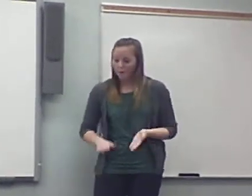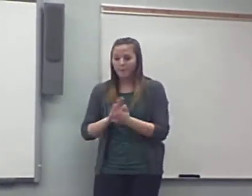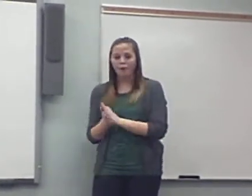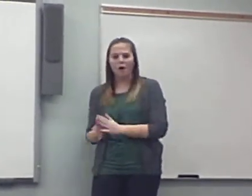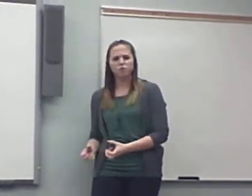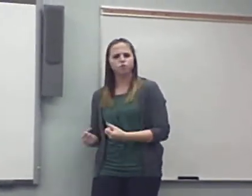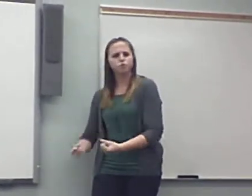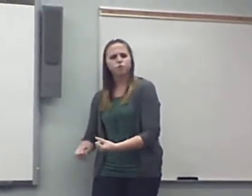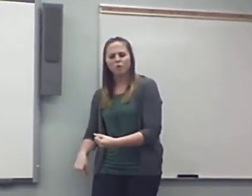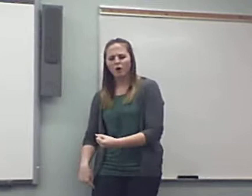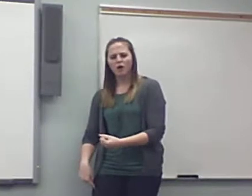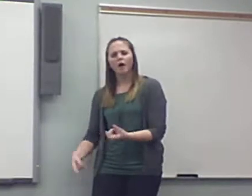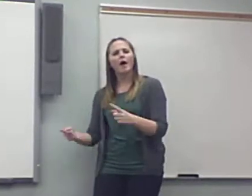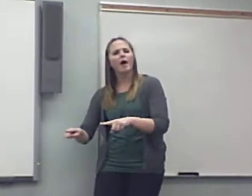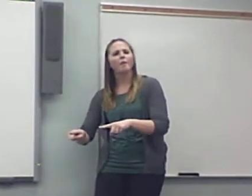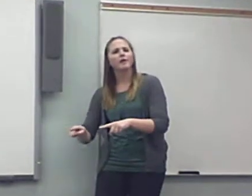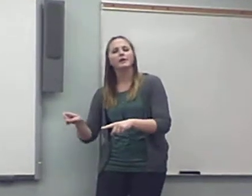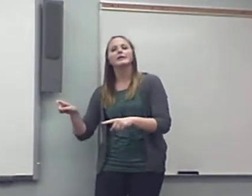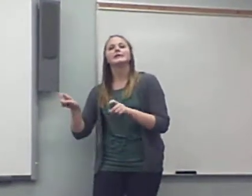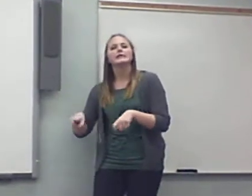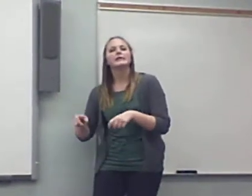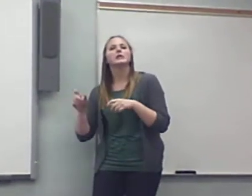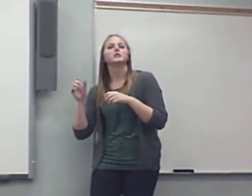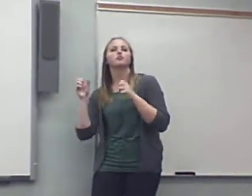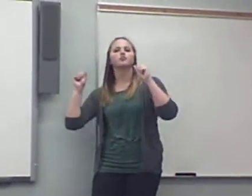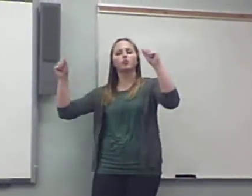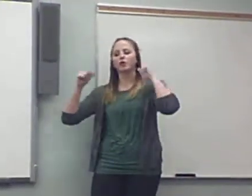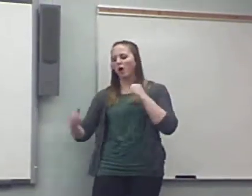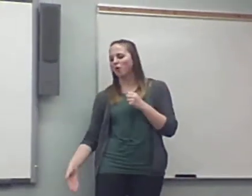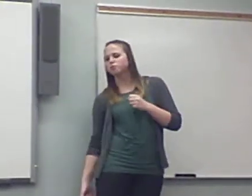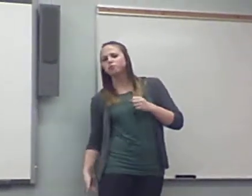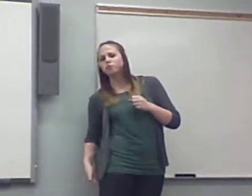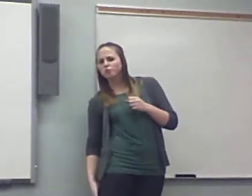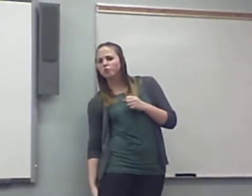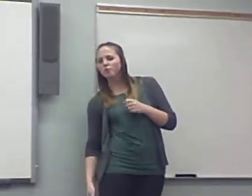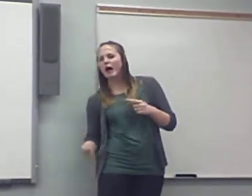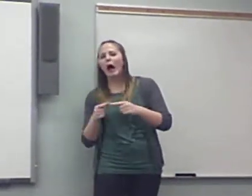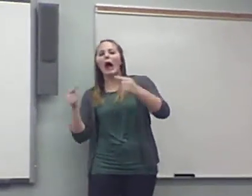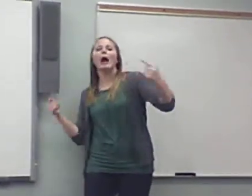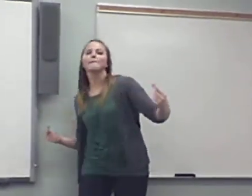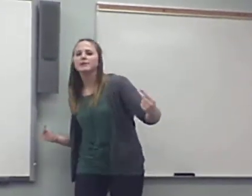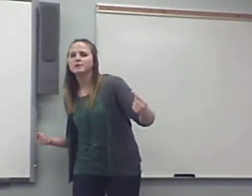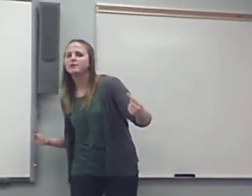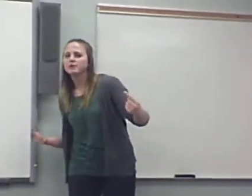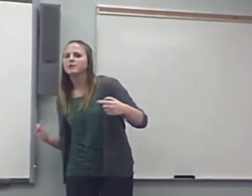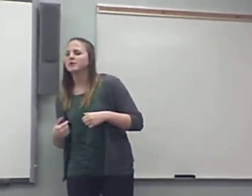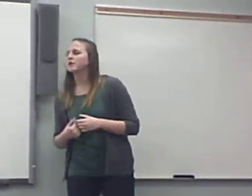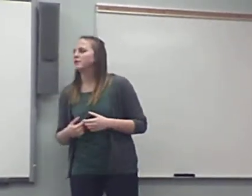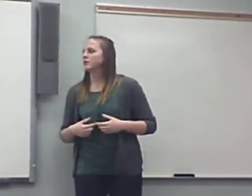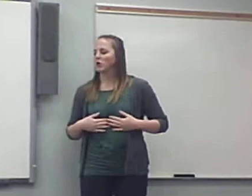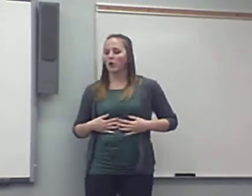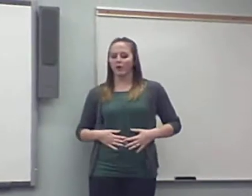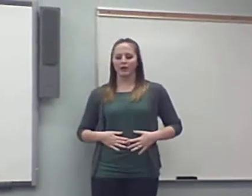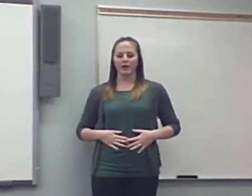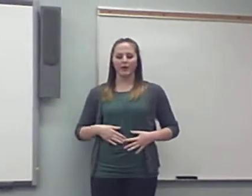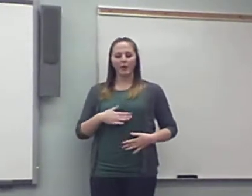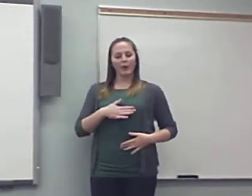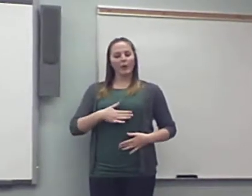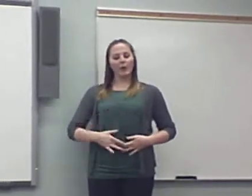I have to exercise my hamstrings, right? If I want my abdomen nice and flat,